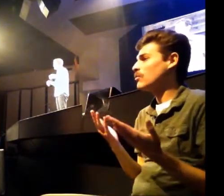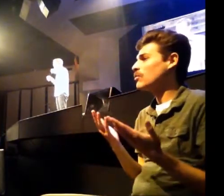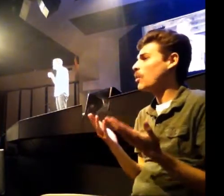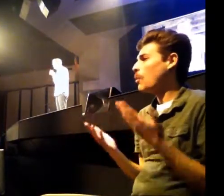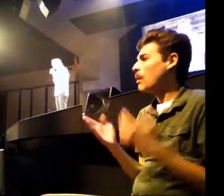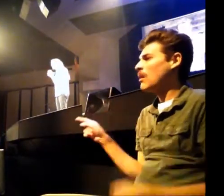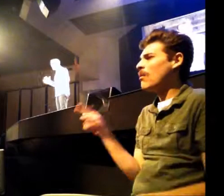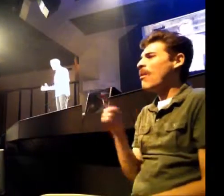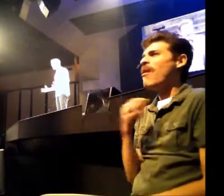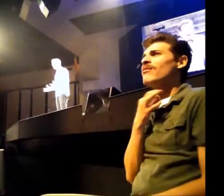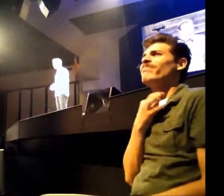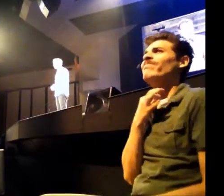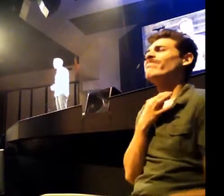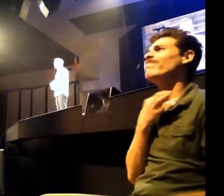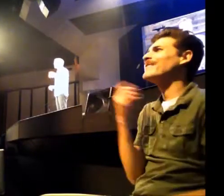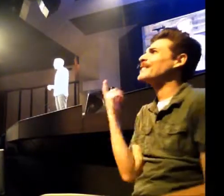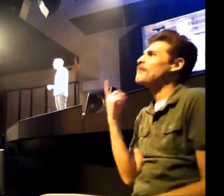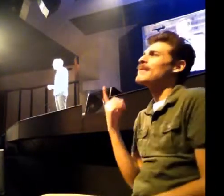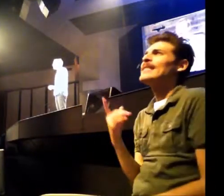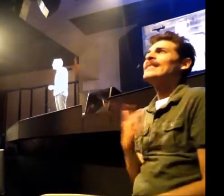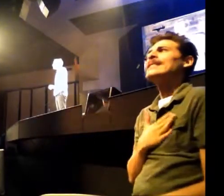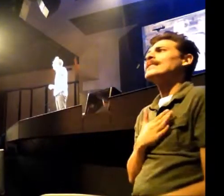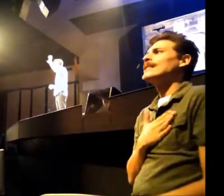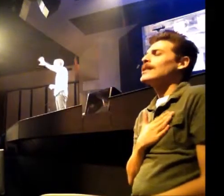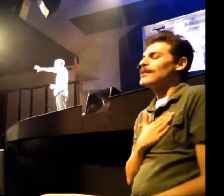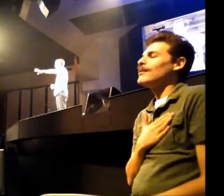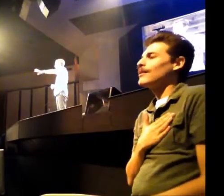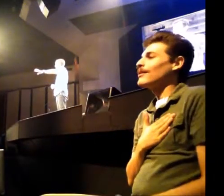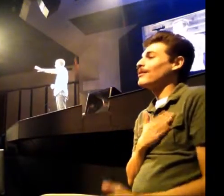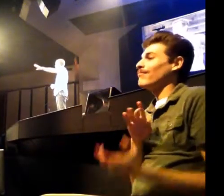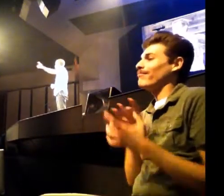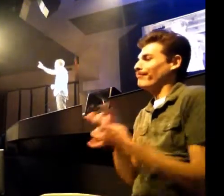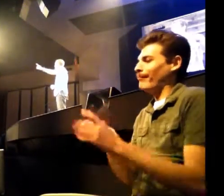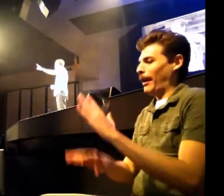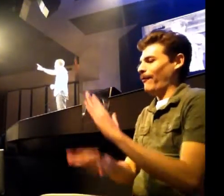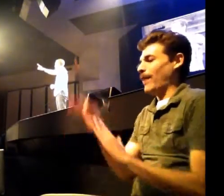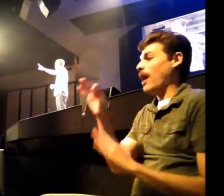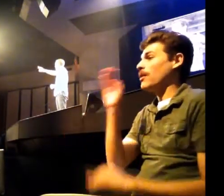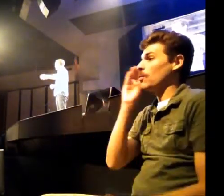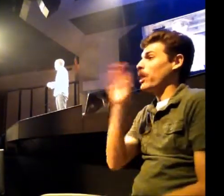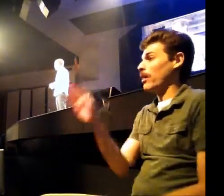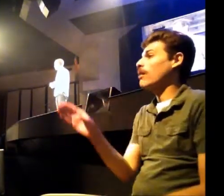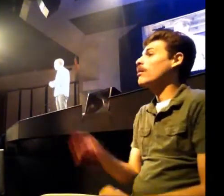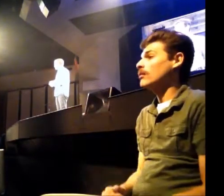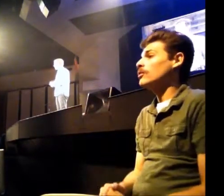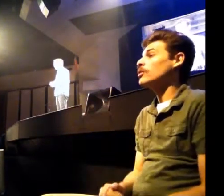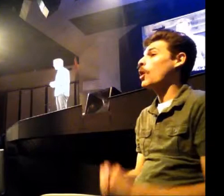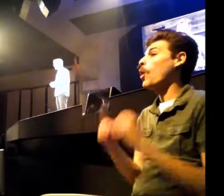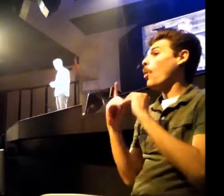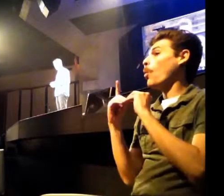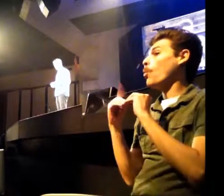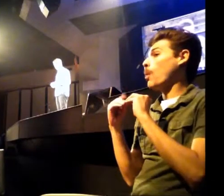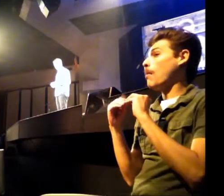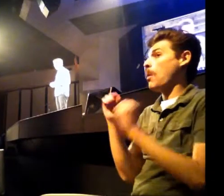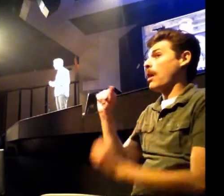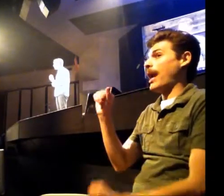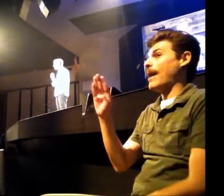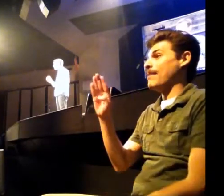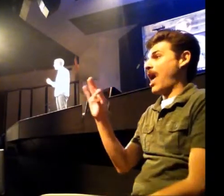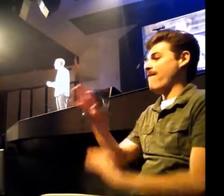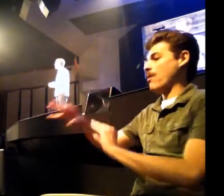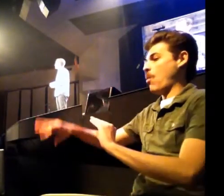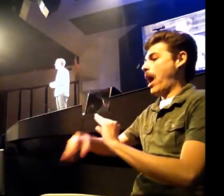of, that you would get a lot out of. So go discover what that is. Now, one other Adult Bible Fellowship that we're going to be launching here